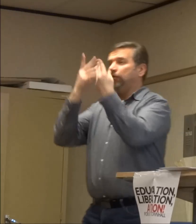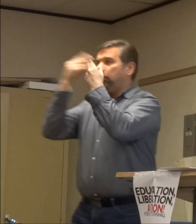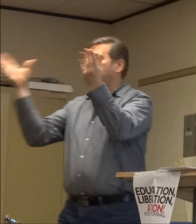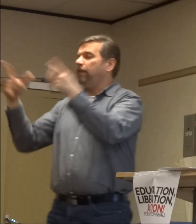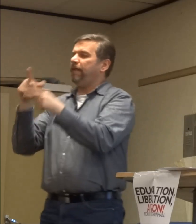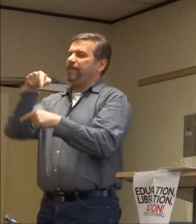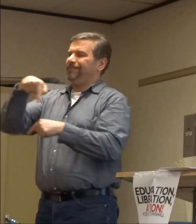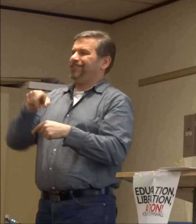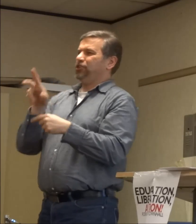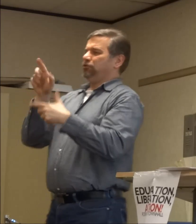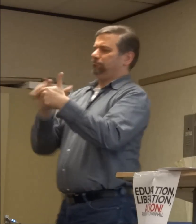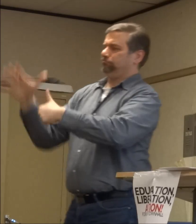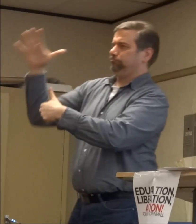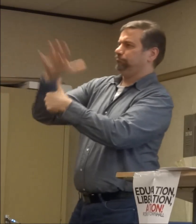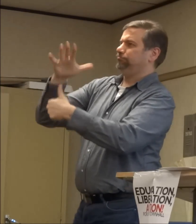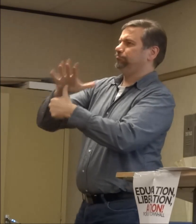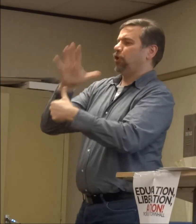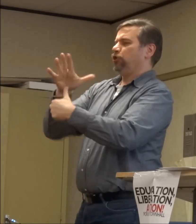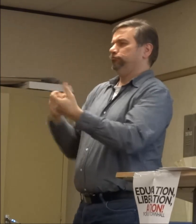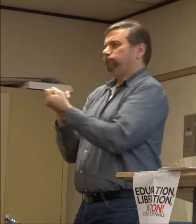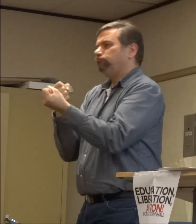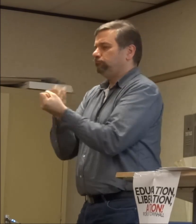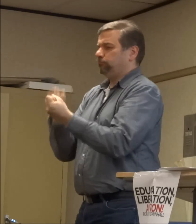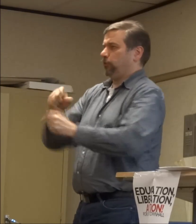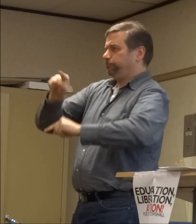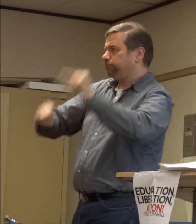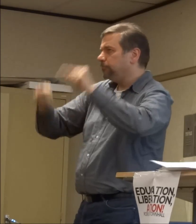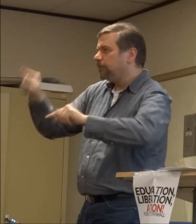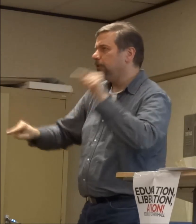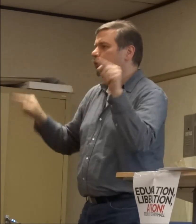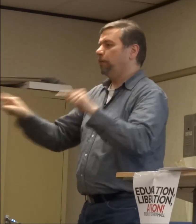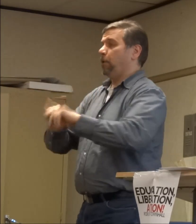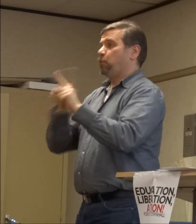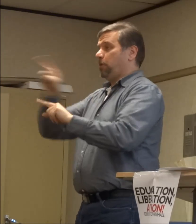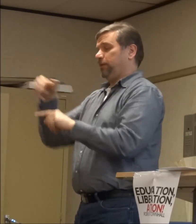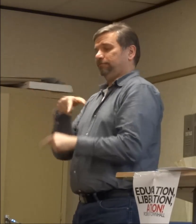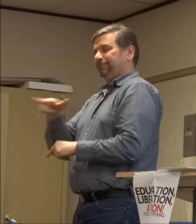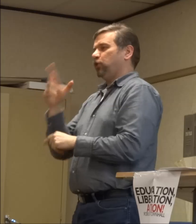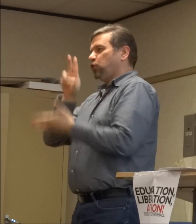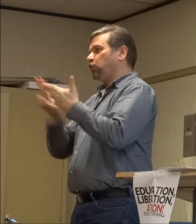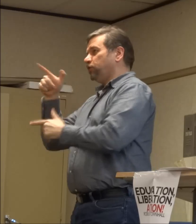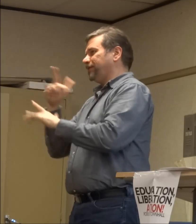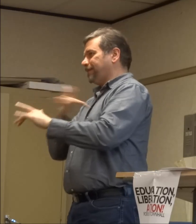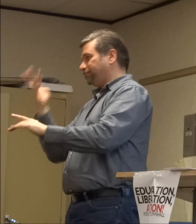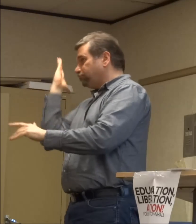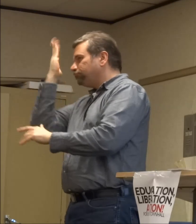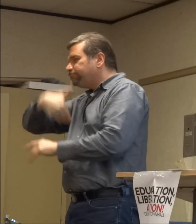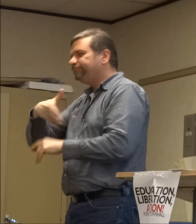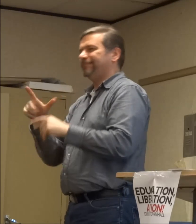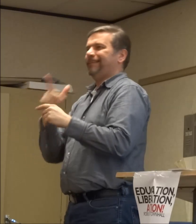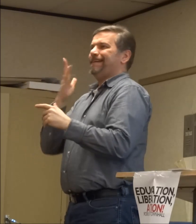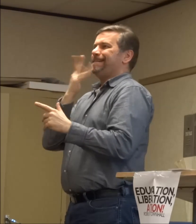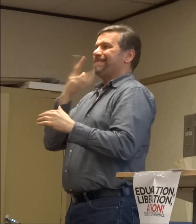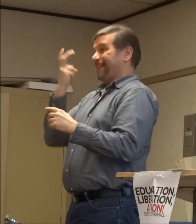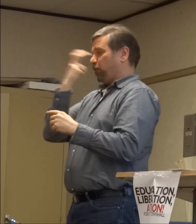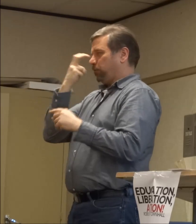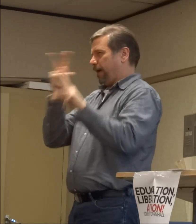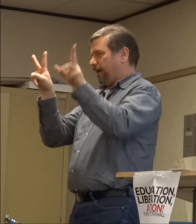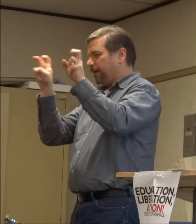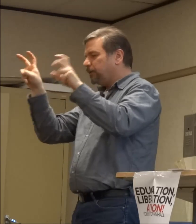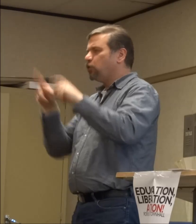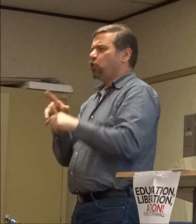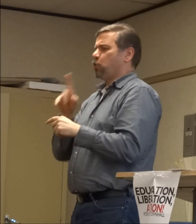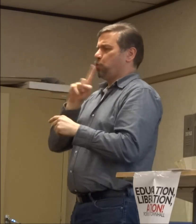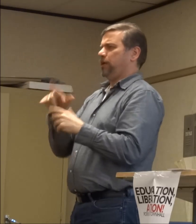diversity as is used here is a joke. It appeals to a colorblind discourse of multiculturalism that works to maintain white